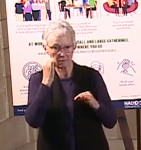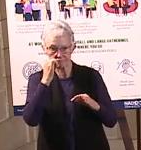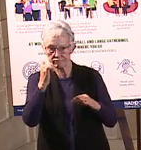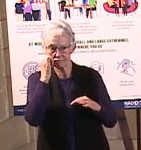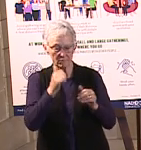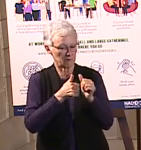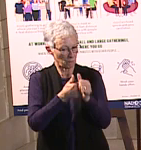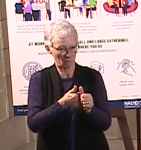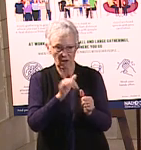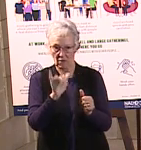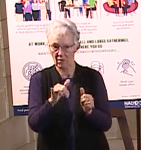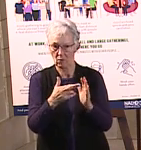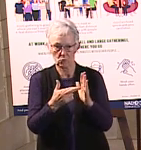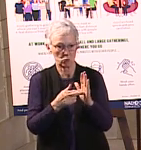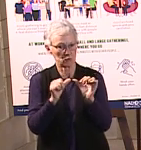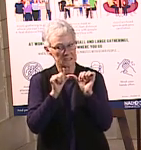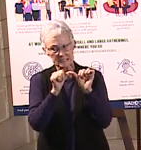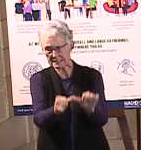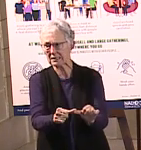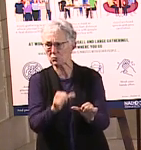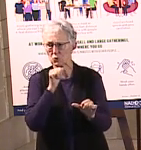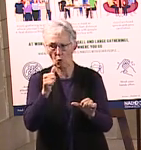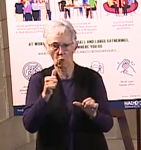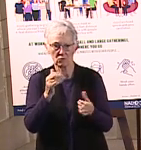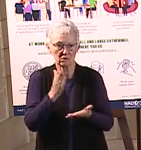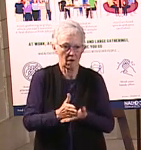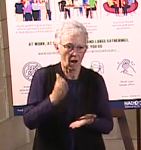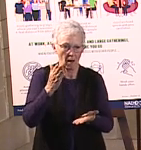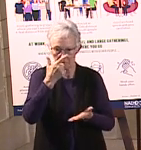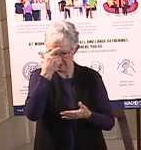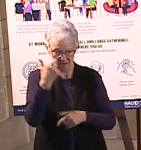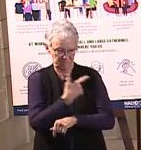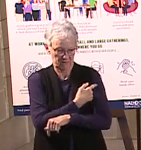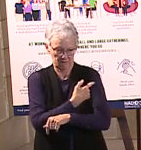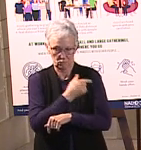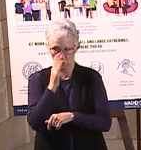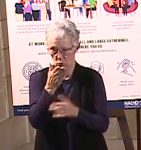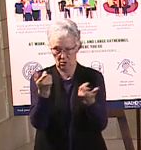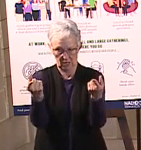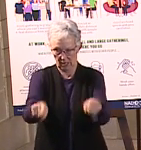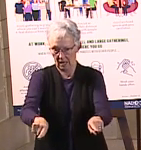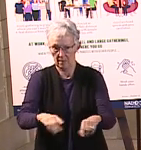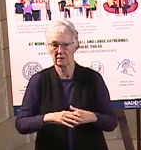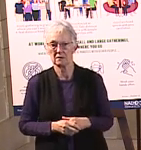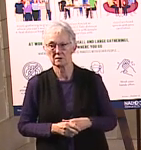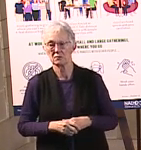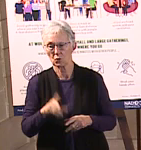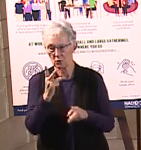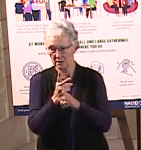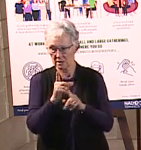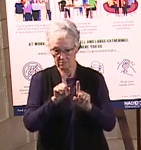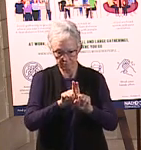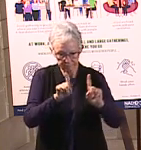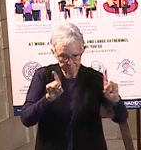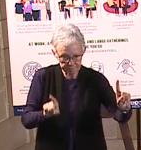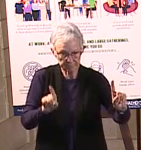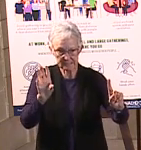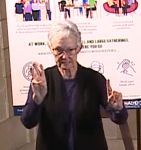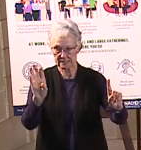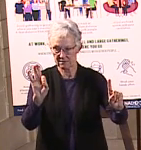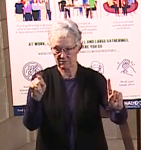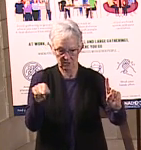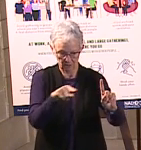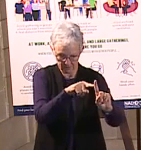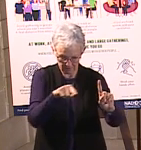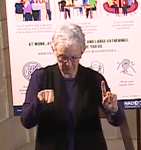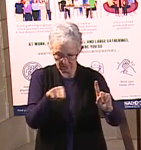our rules. So that means that, again, keep that 6 feet of distance between you and other people when you go out in public, that you're washing your hands often for